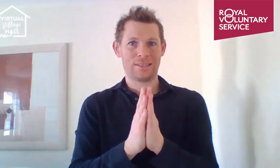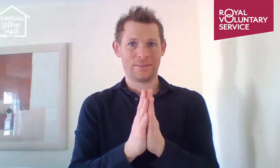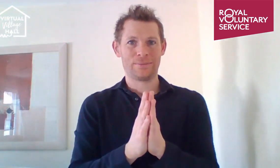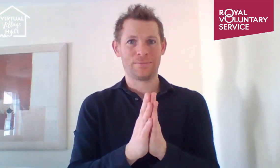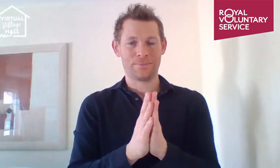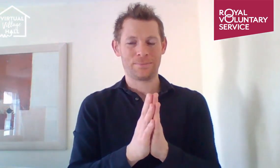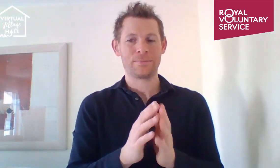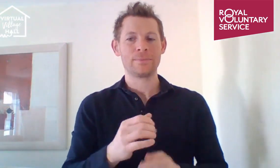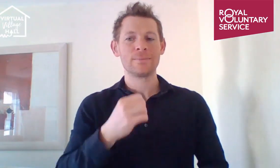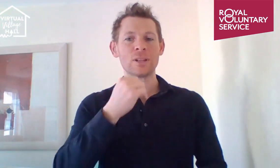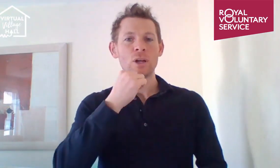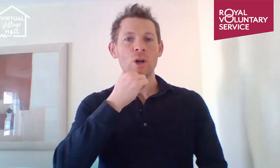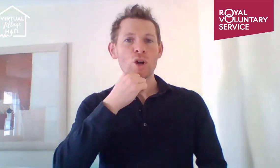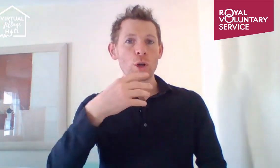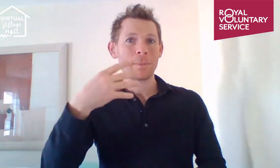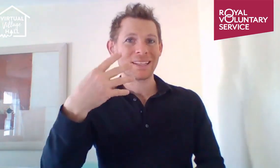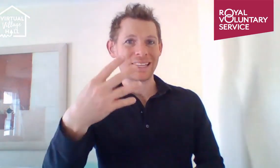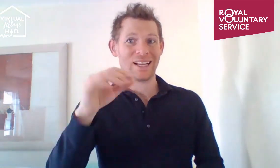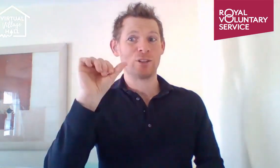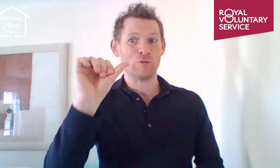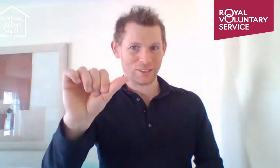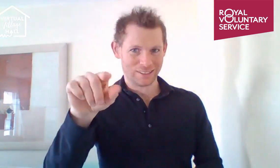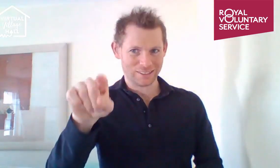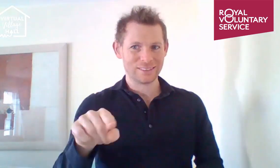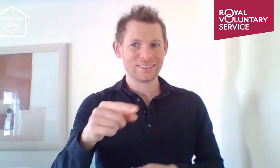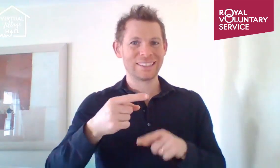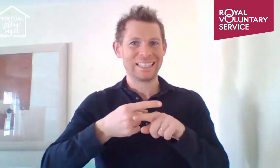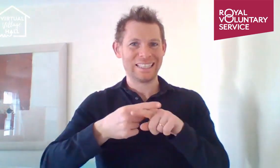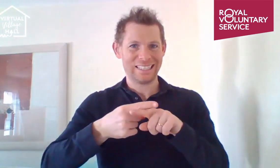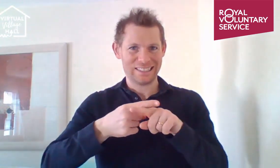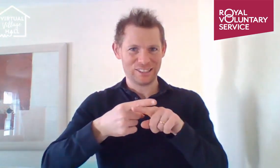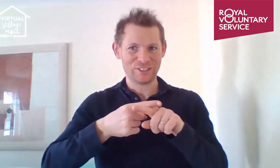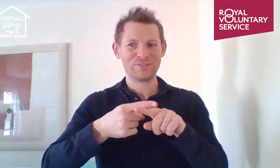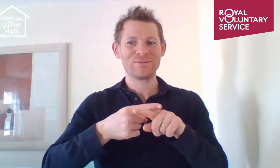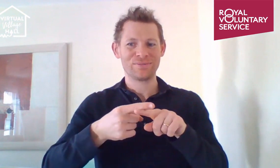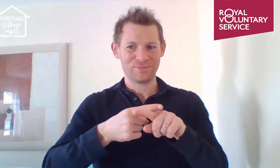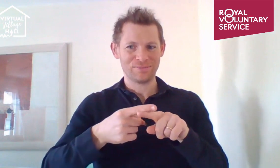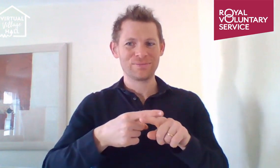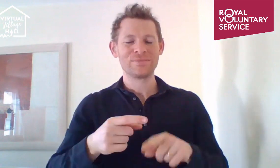Number eight was RE. Number nine was right, it was English.